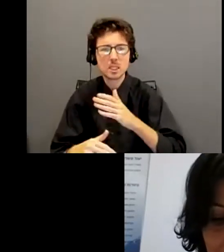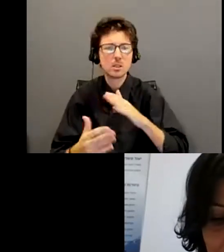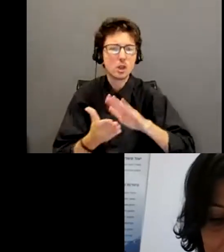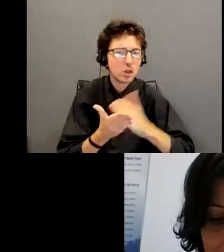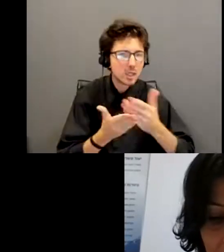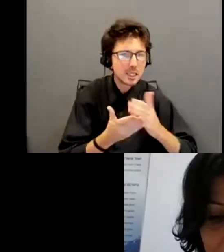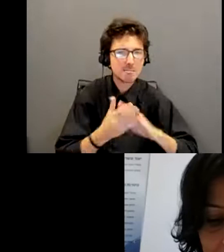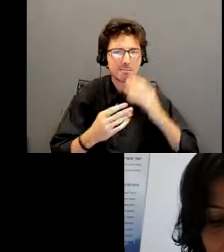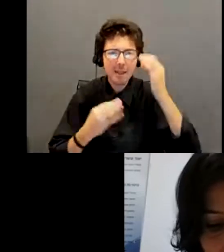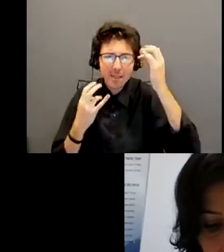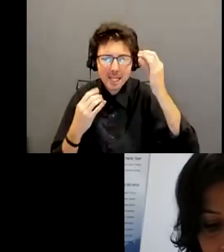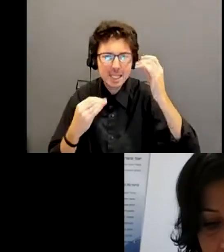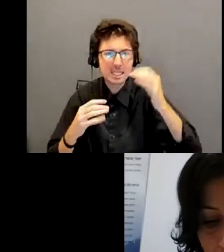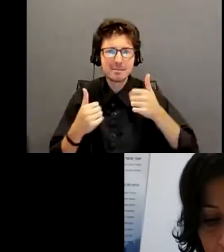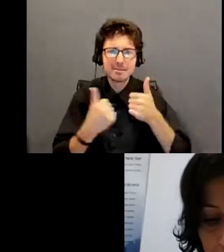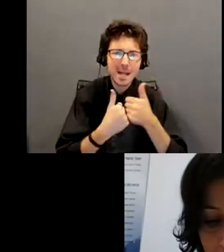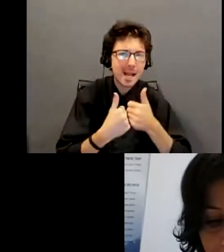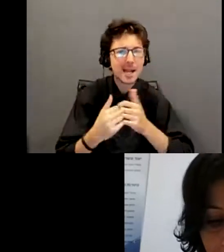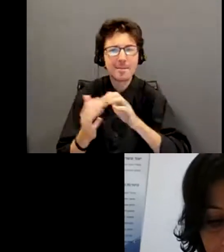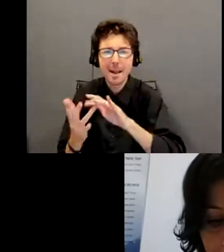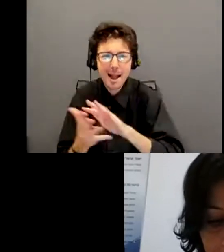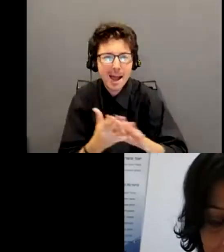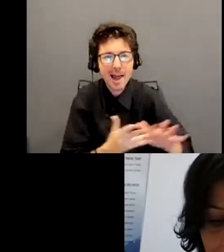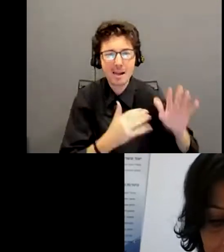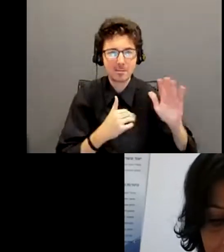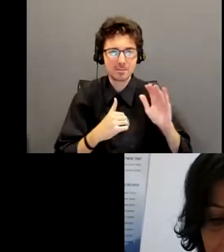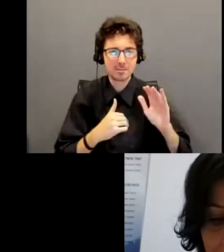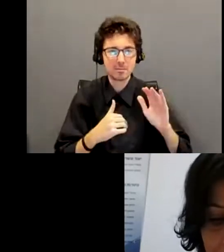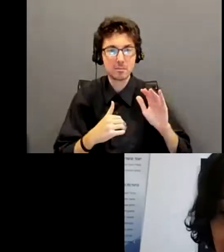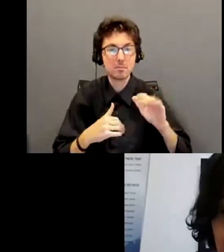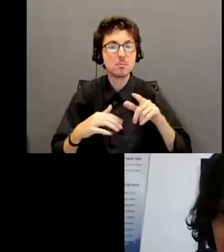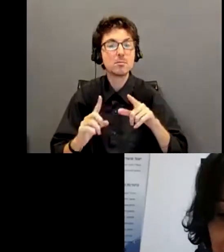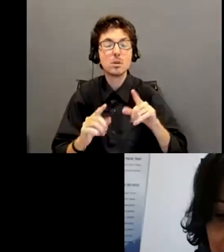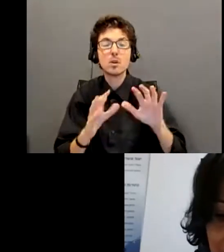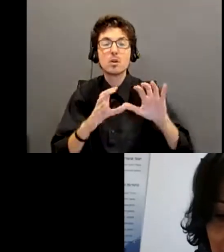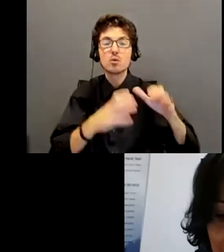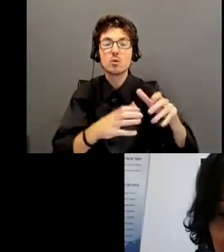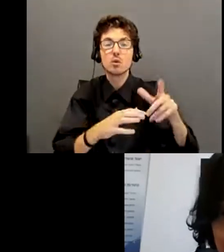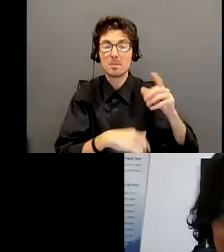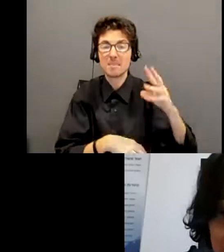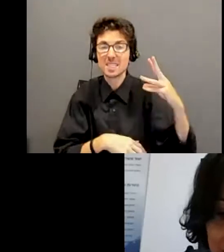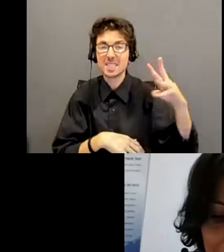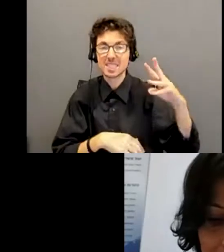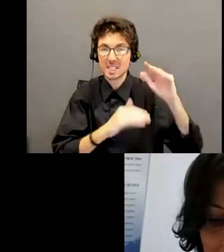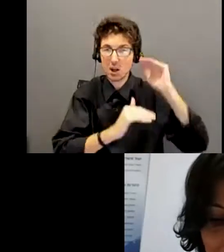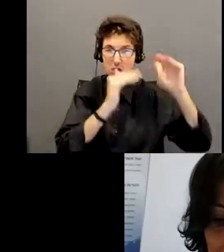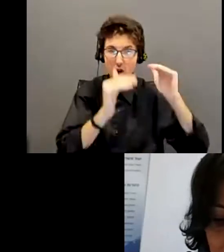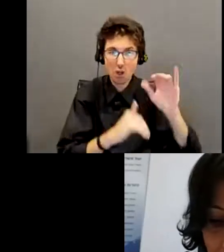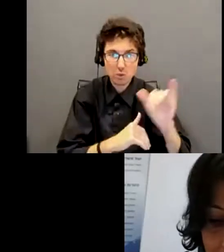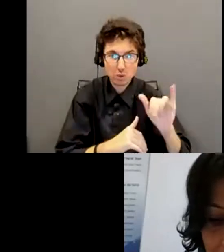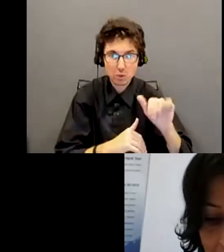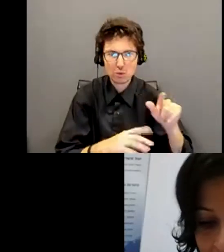city of Khadera to listen to lectures or to prepare food by themselves. They go around and carry out various activities such